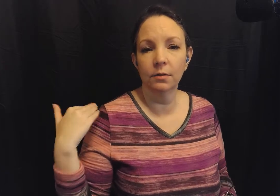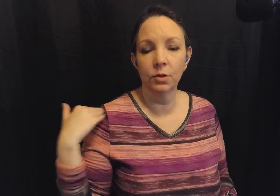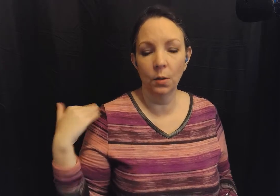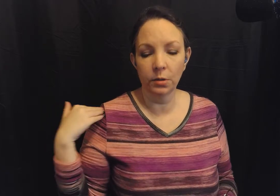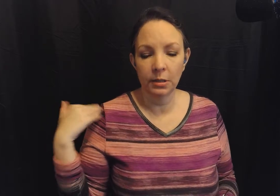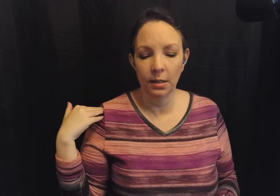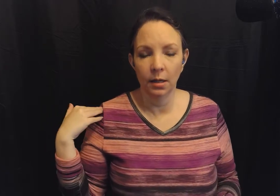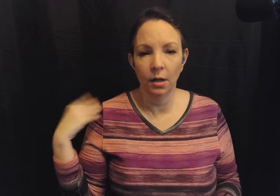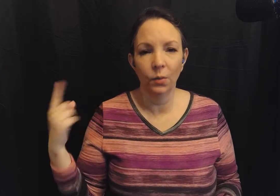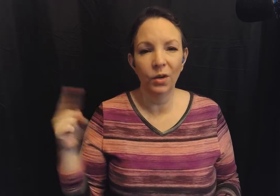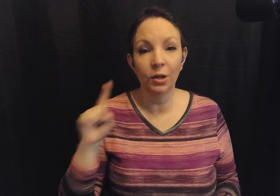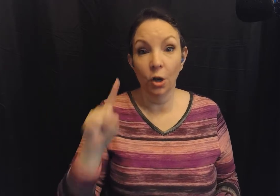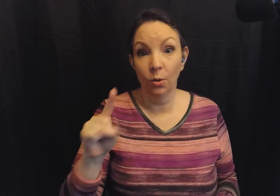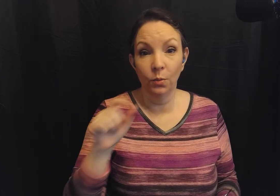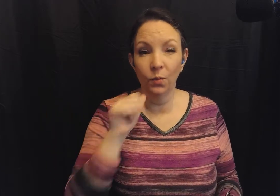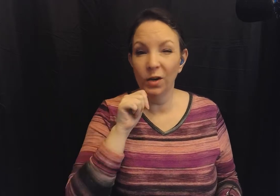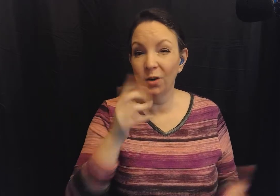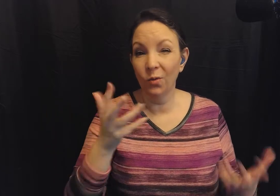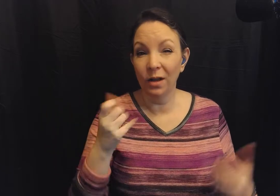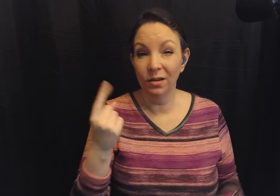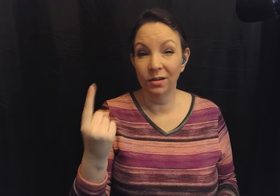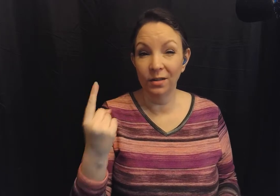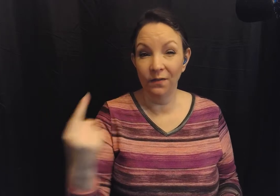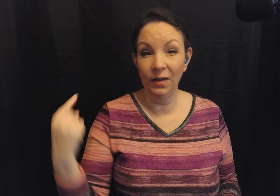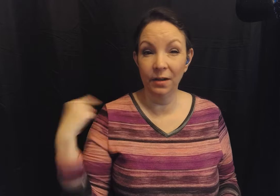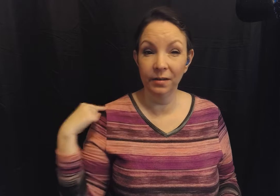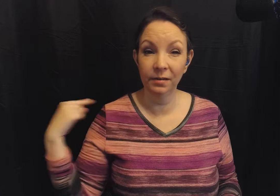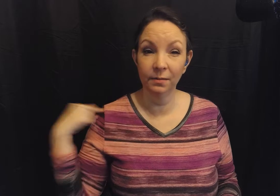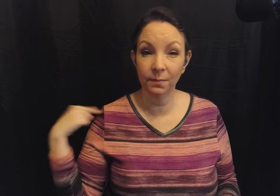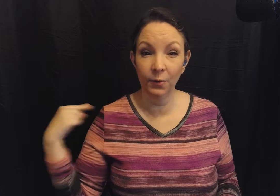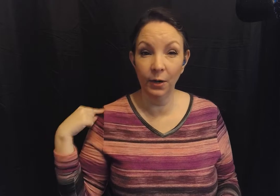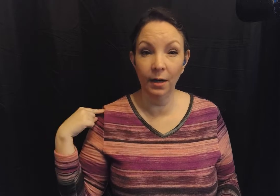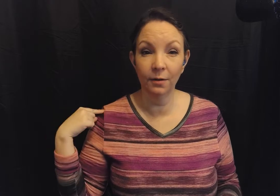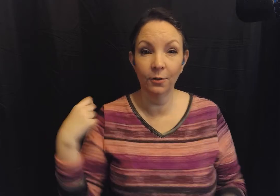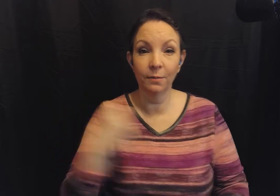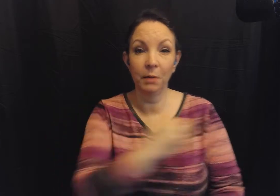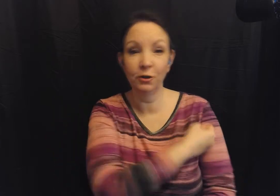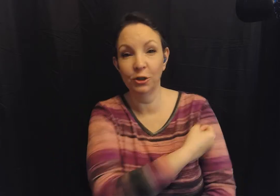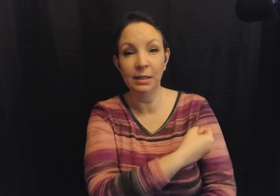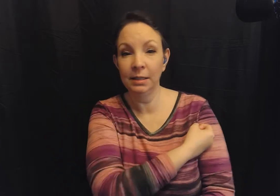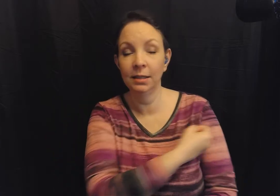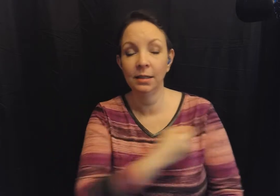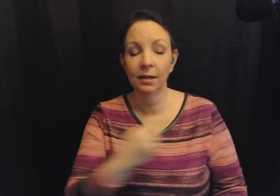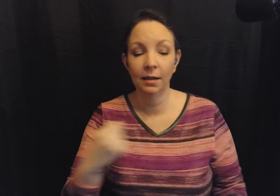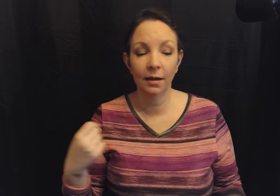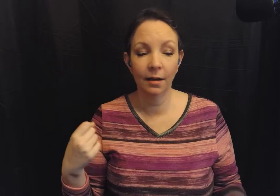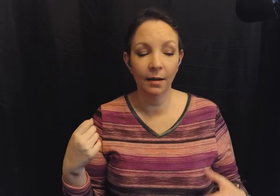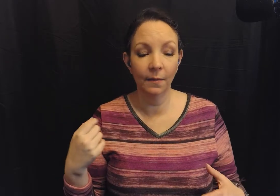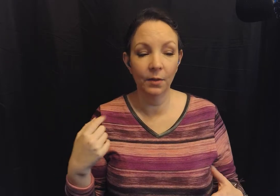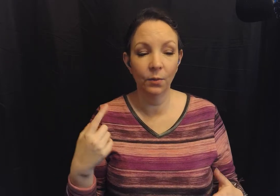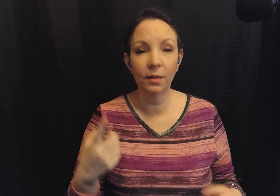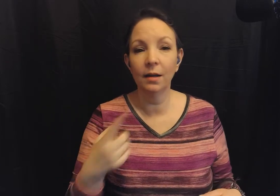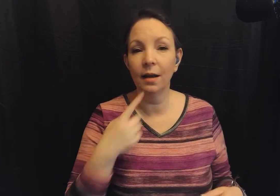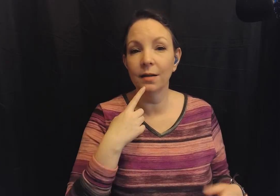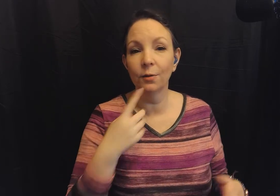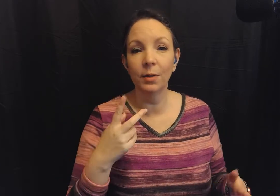Shoulders. We don't want to do the finger point or punching. The one thing I tell people,